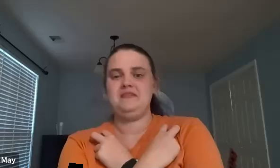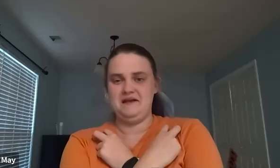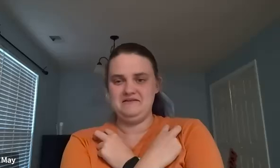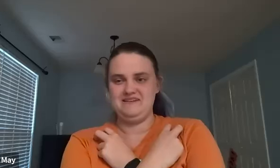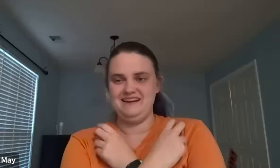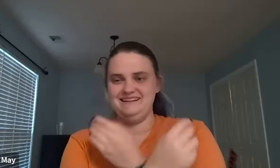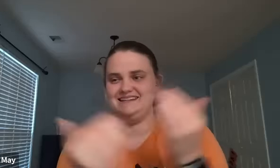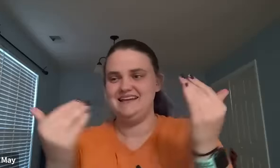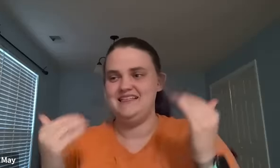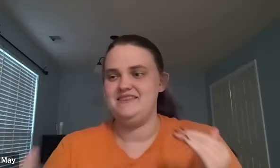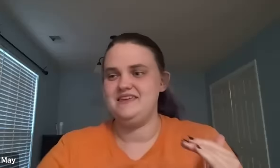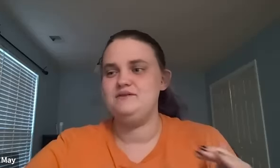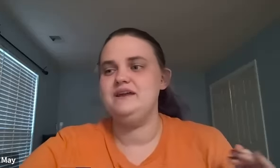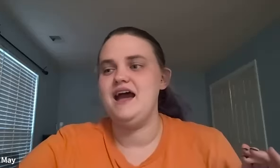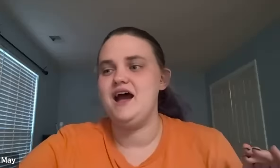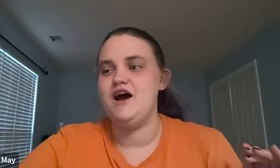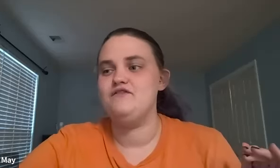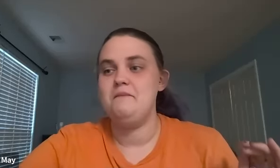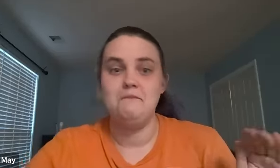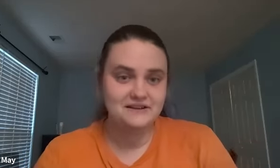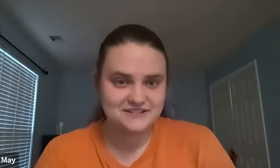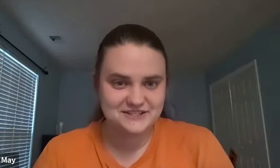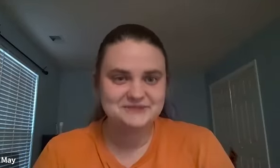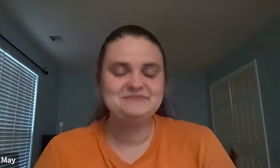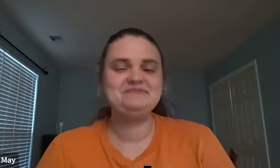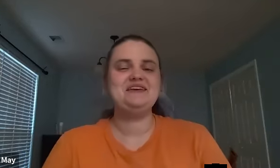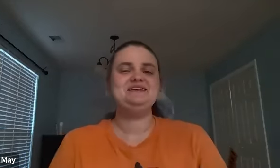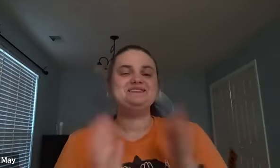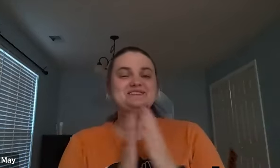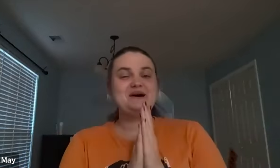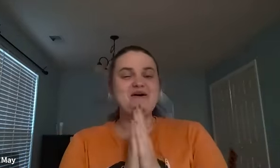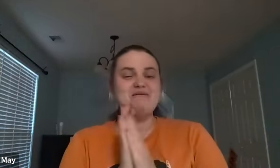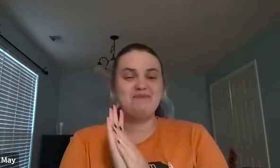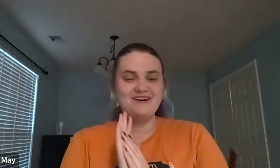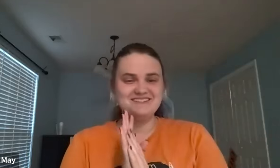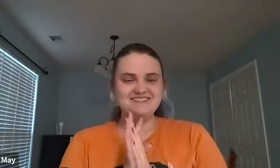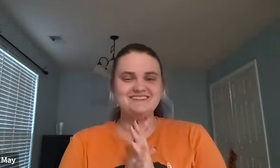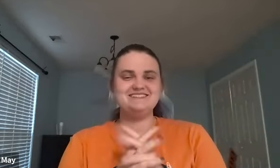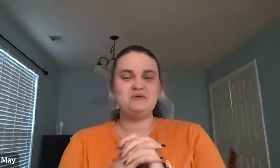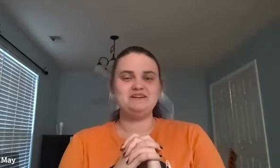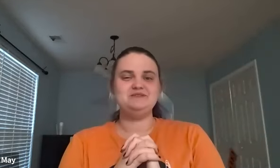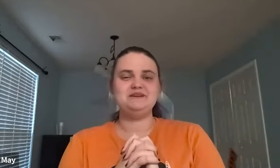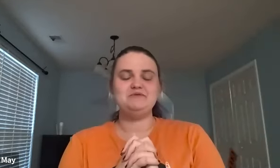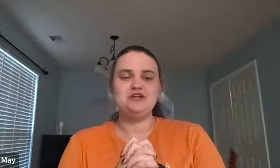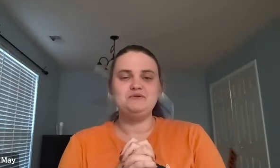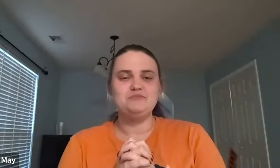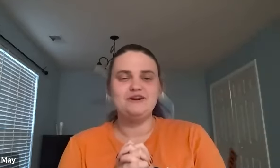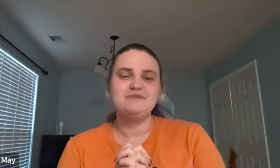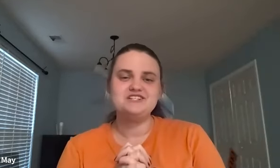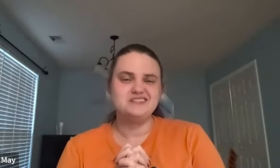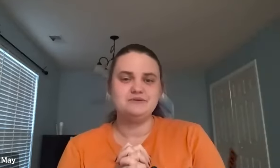All right. Then we have monster. So monster is going to be what you would pretty much think it would